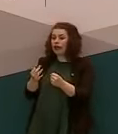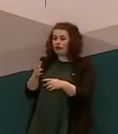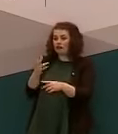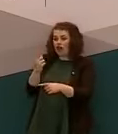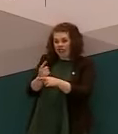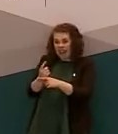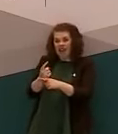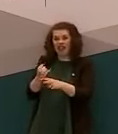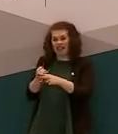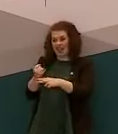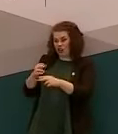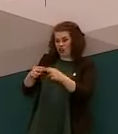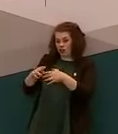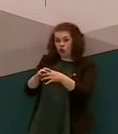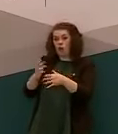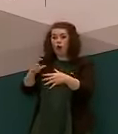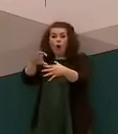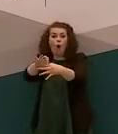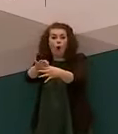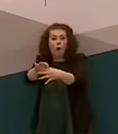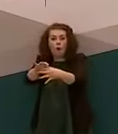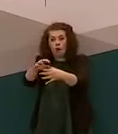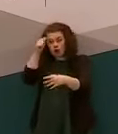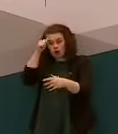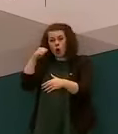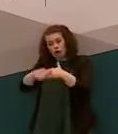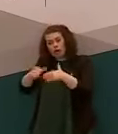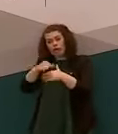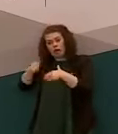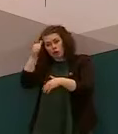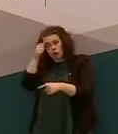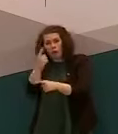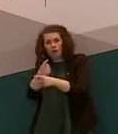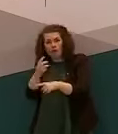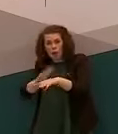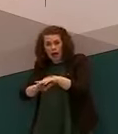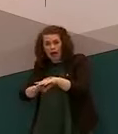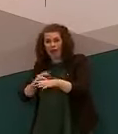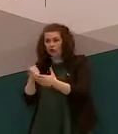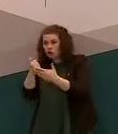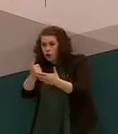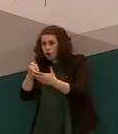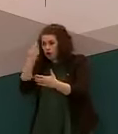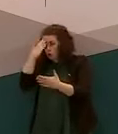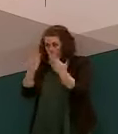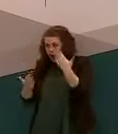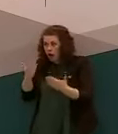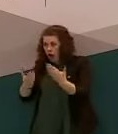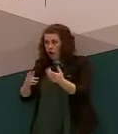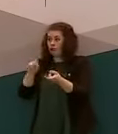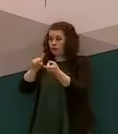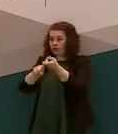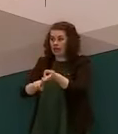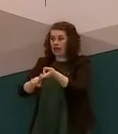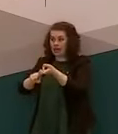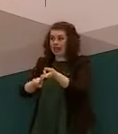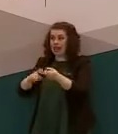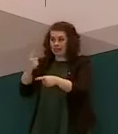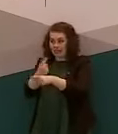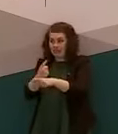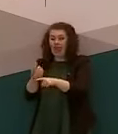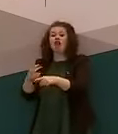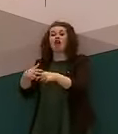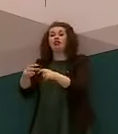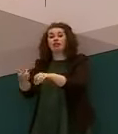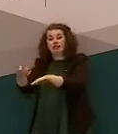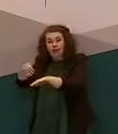home where they get care from day to day, and that's what our aim to do is support existing care structures and enhance them to allow people to be cared